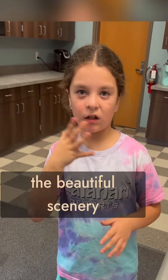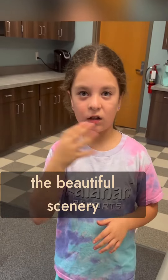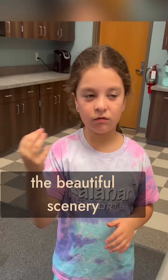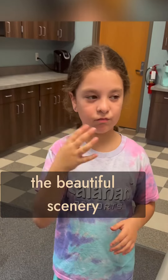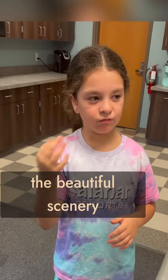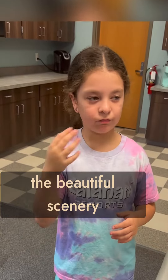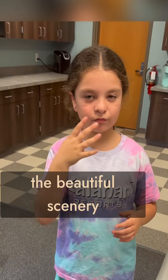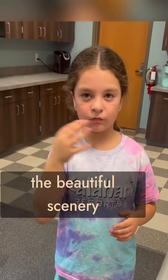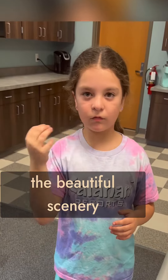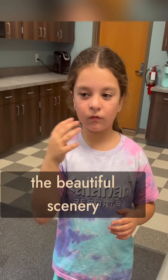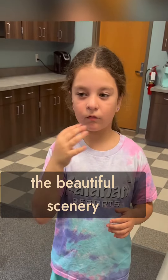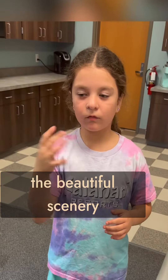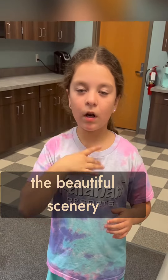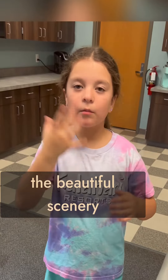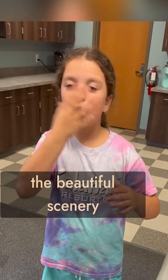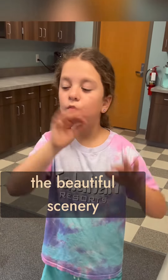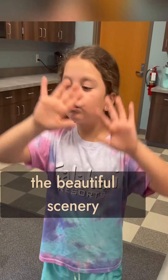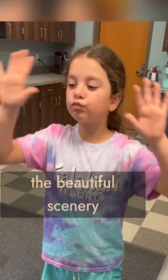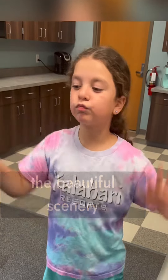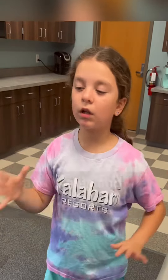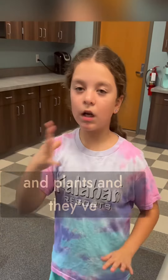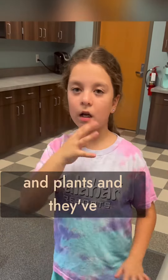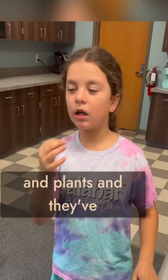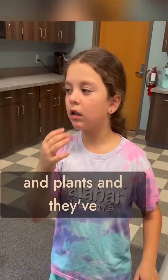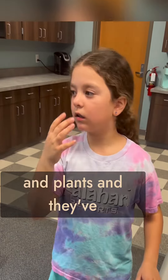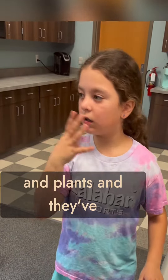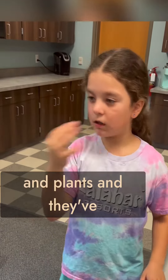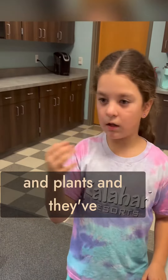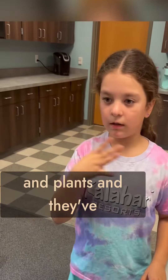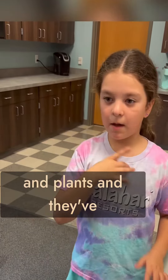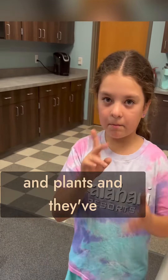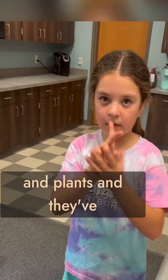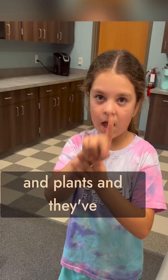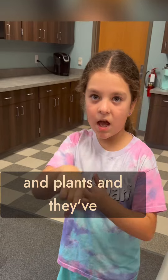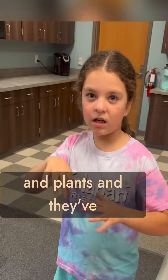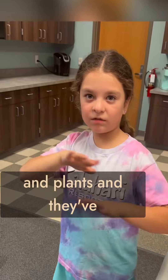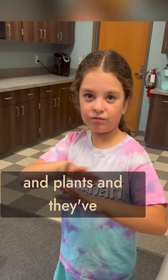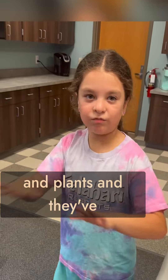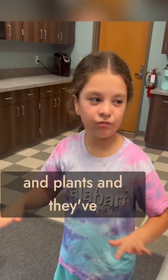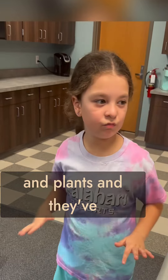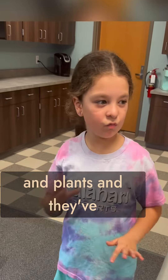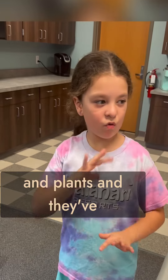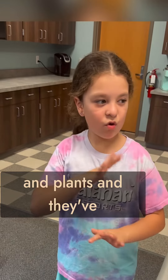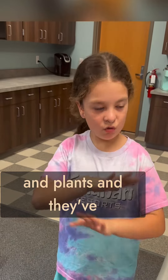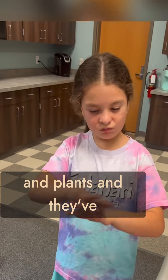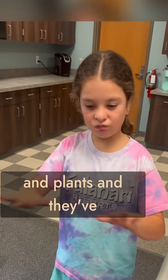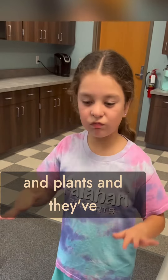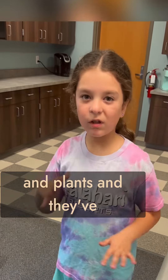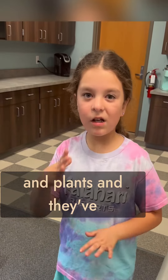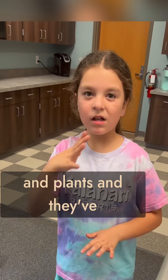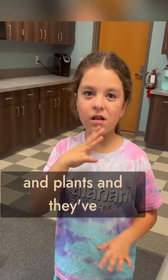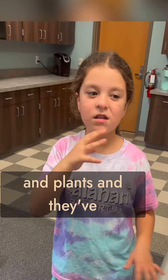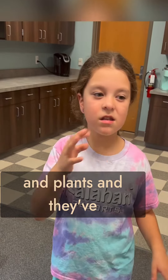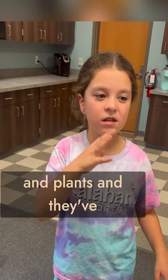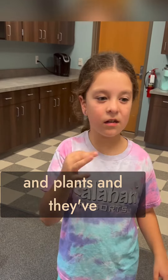scenery and plants and